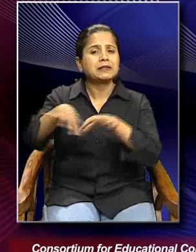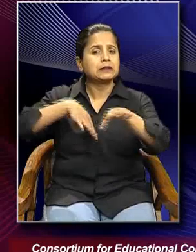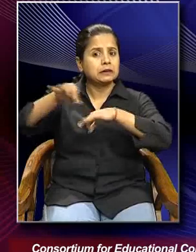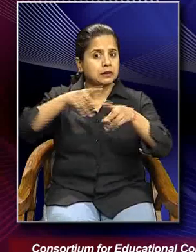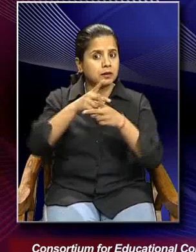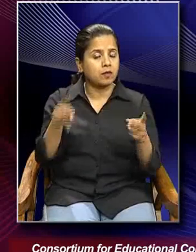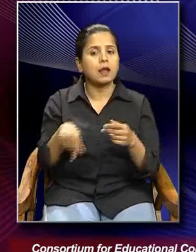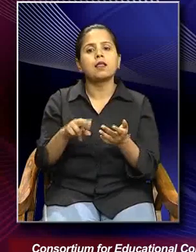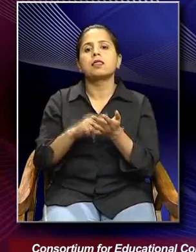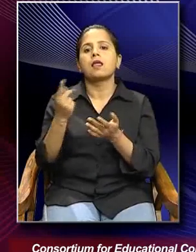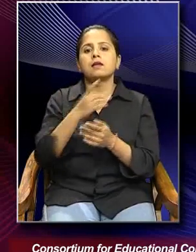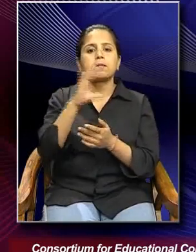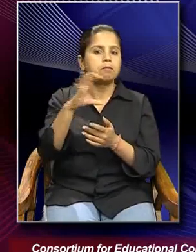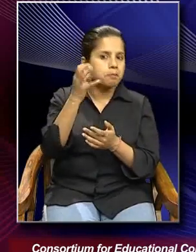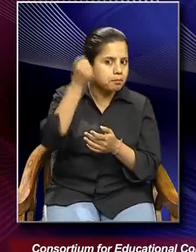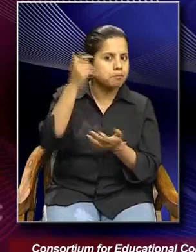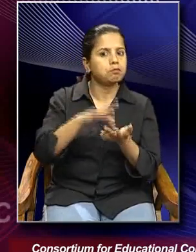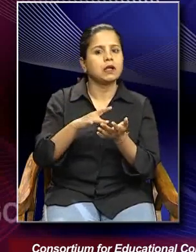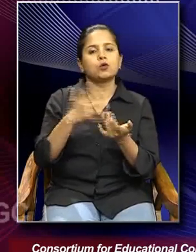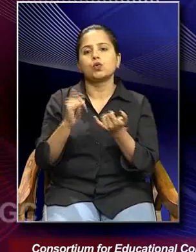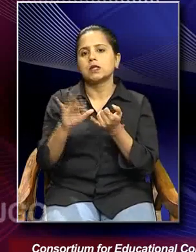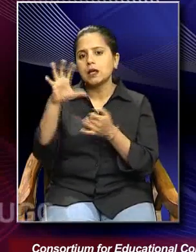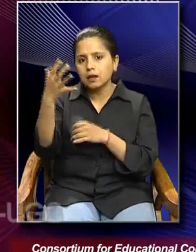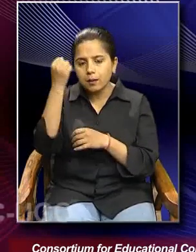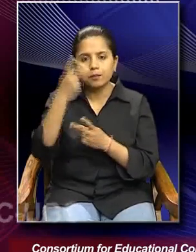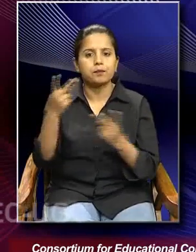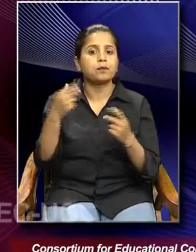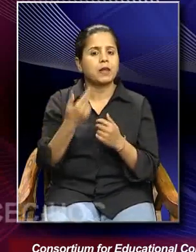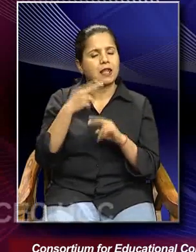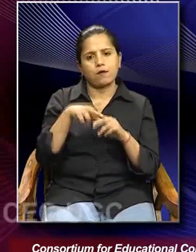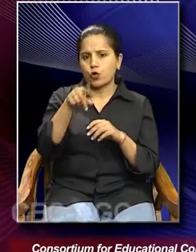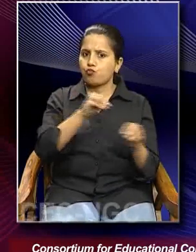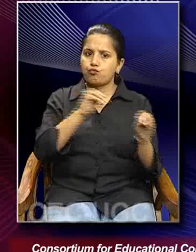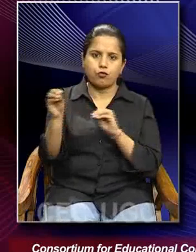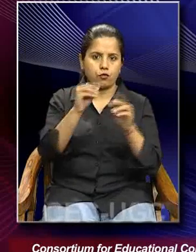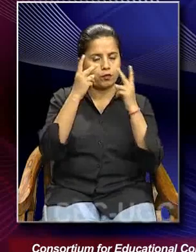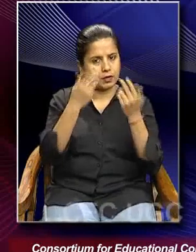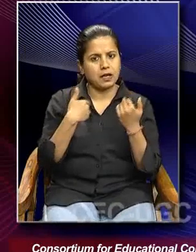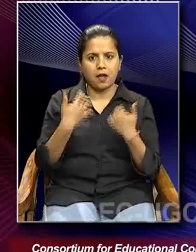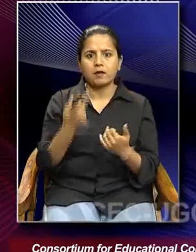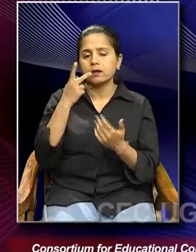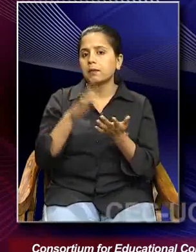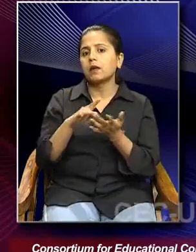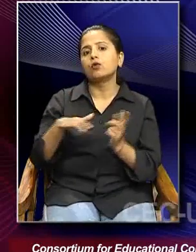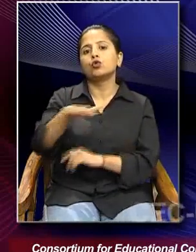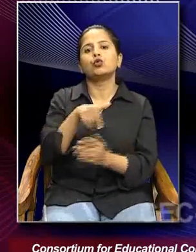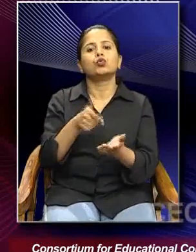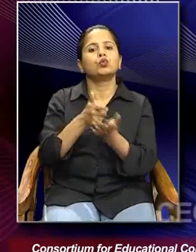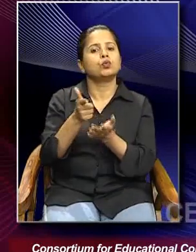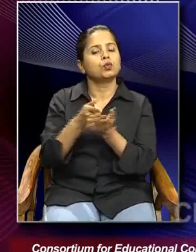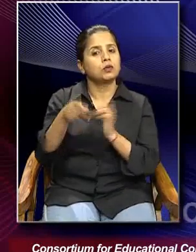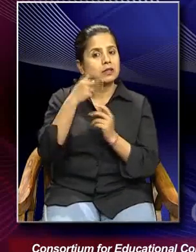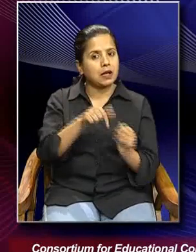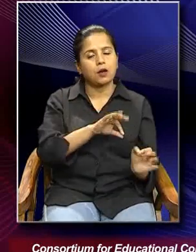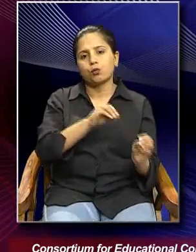the national capital and state capitals. So if you look at the migration movements, they tend to take place from the rural centers towards the